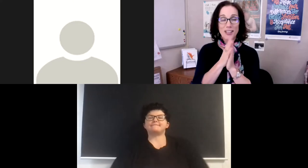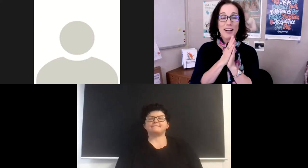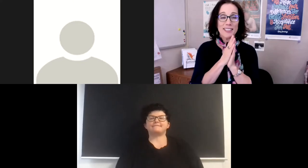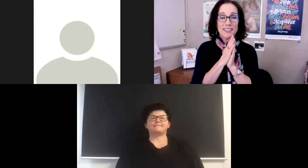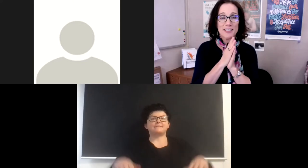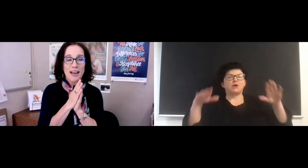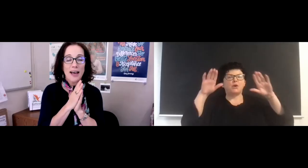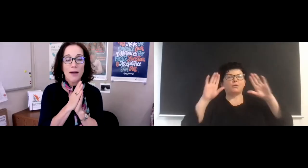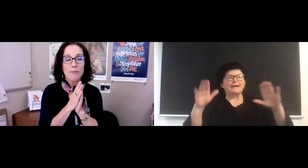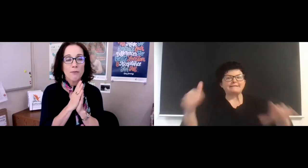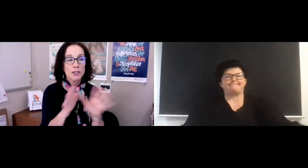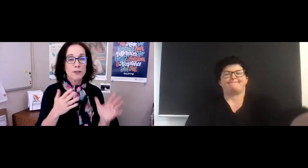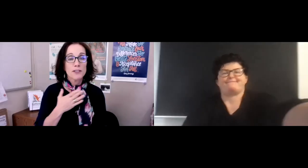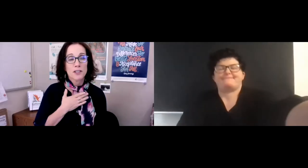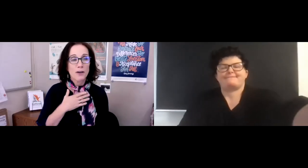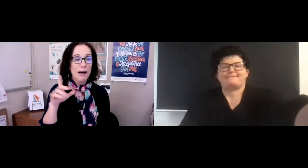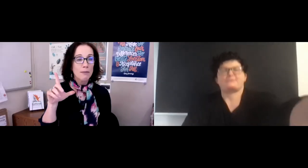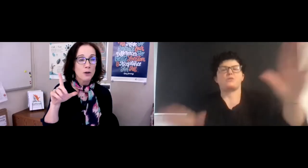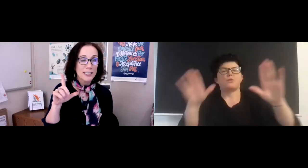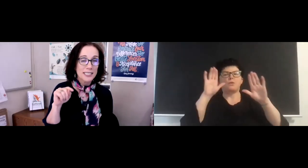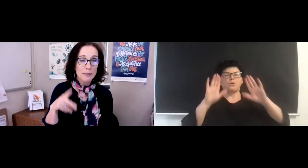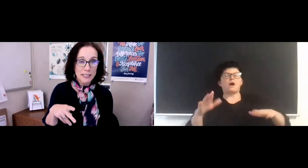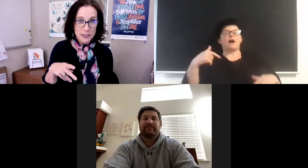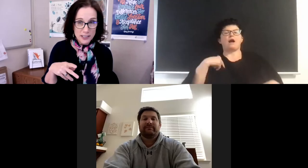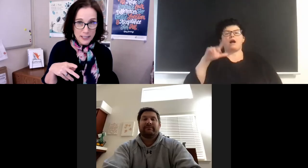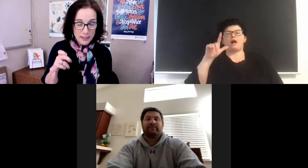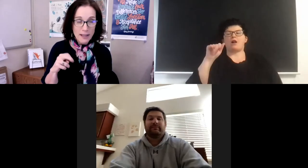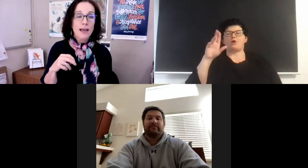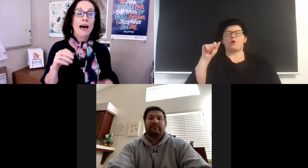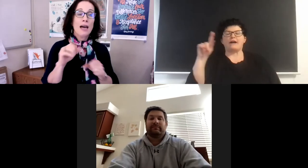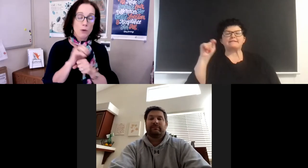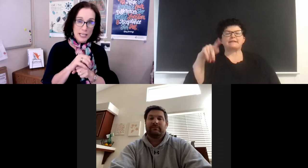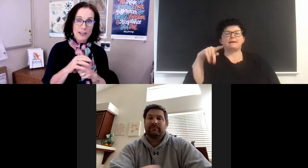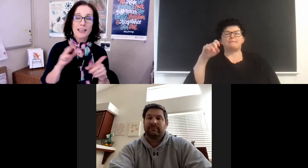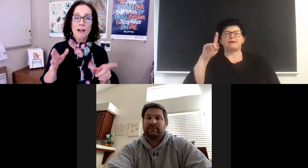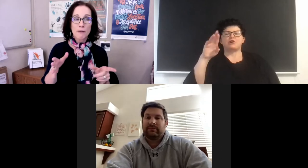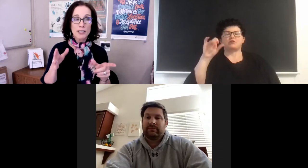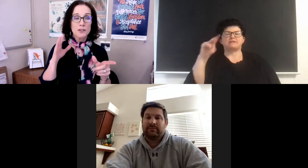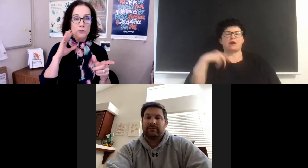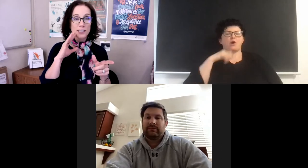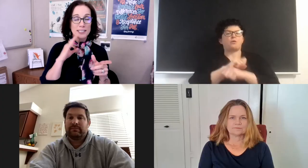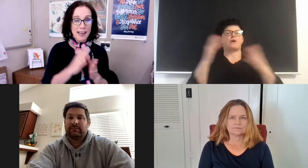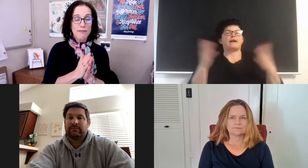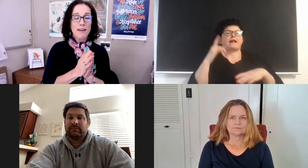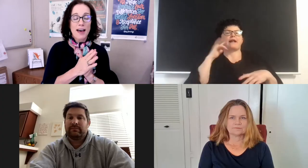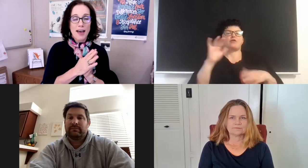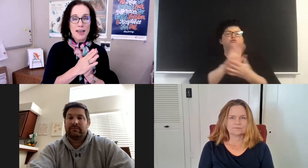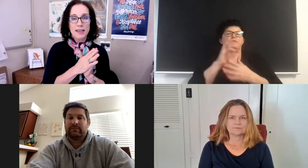Great. All right. Wonderful. So I'm Laura T. Peterson. I work here at the California School for the